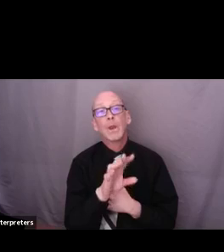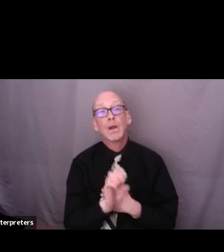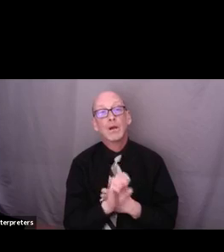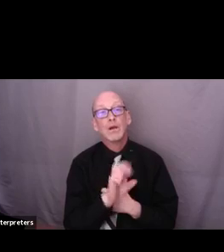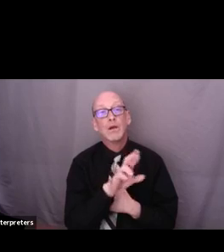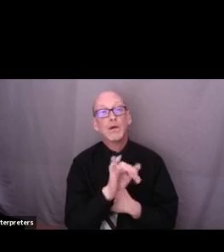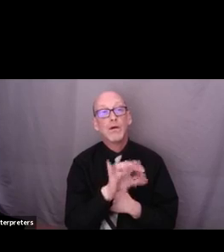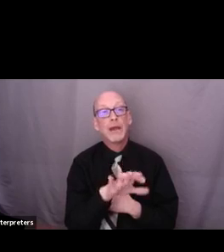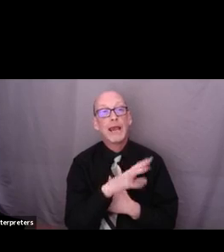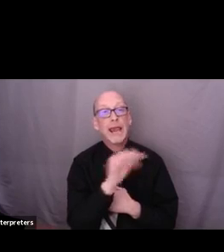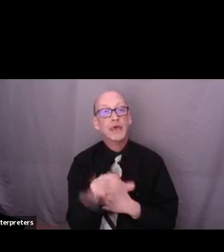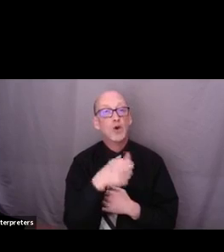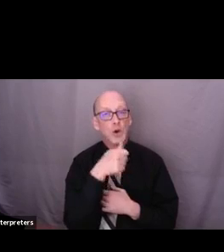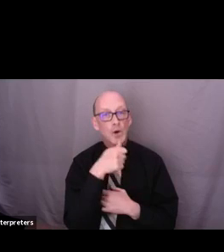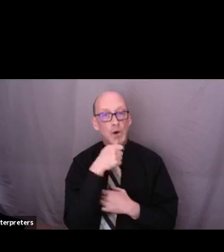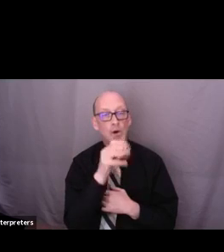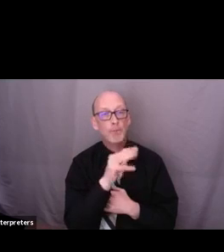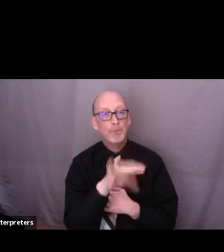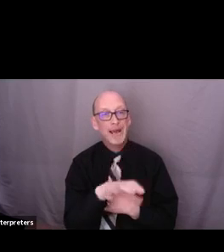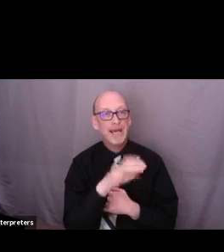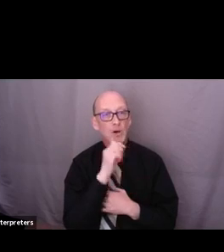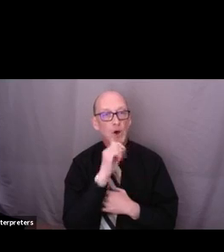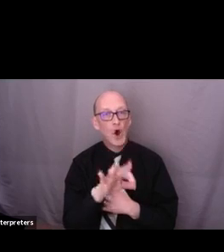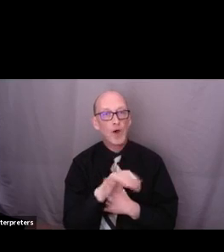And your microphone is off.